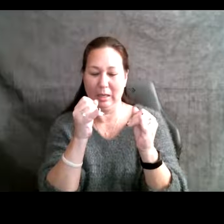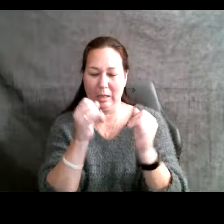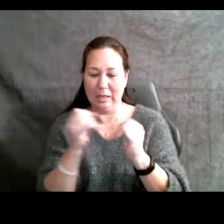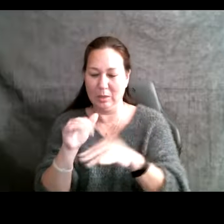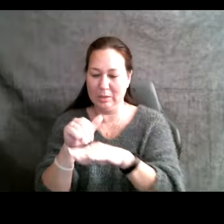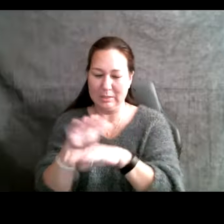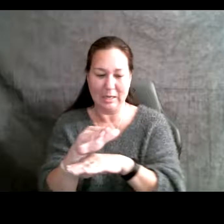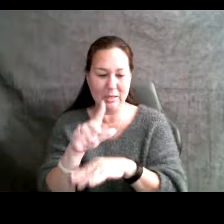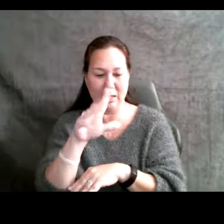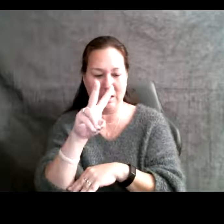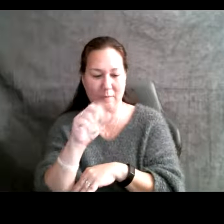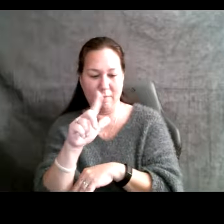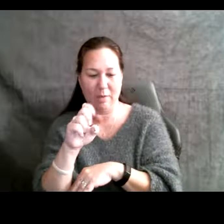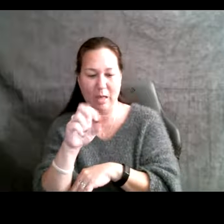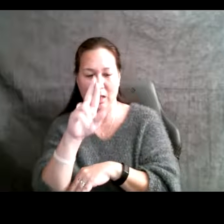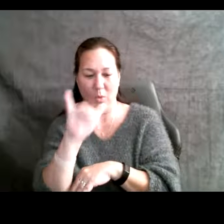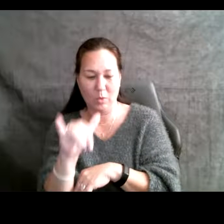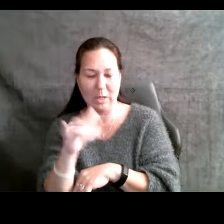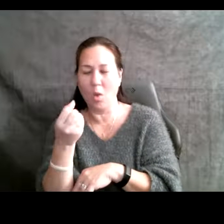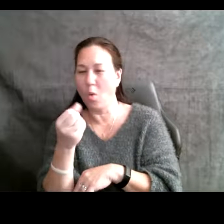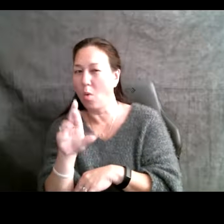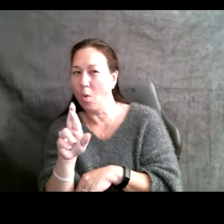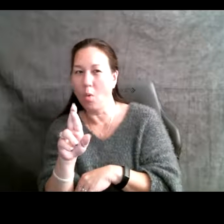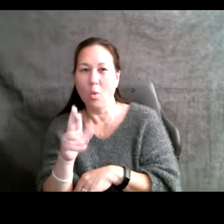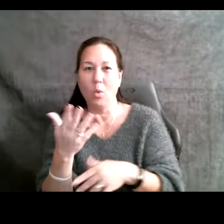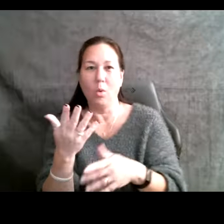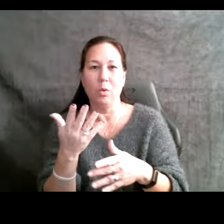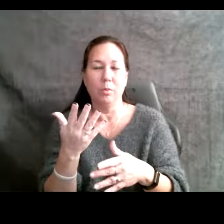or does it make sense for us to have kind of in between